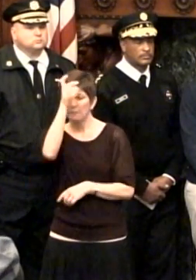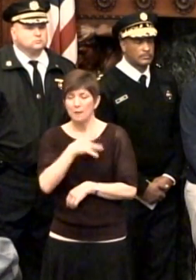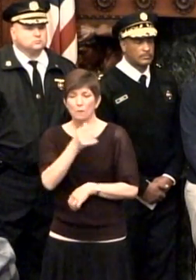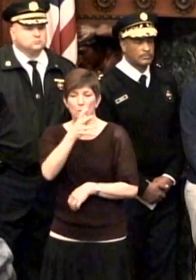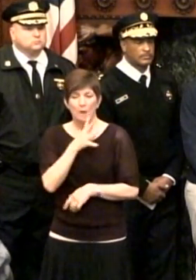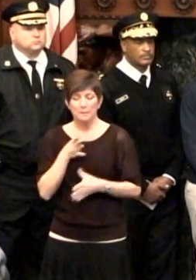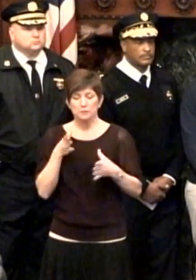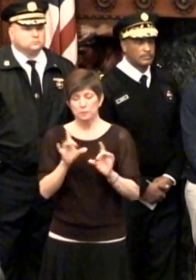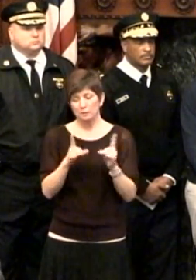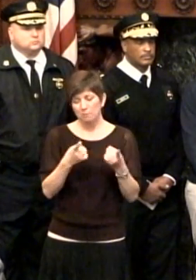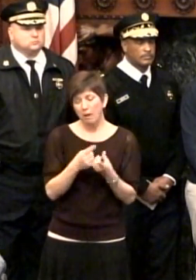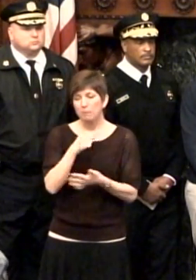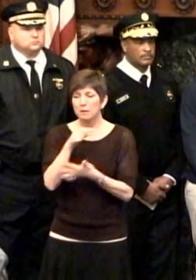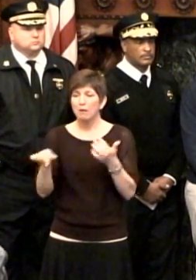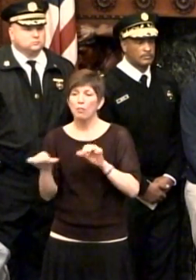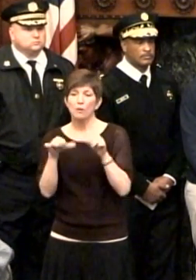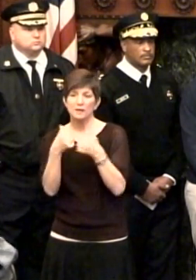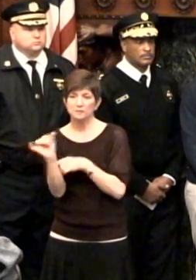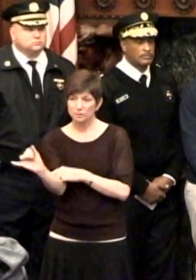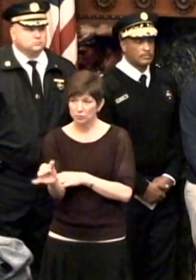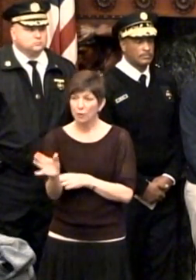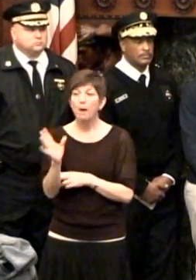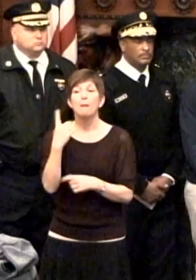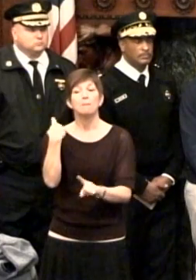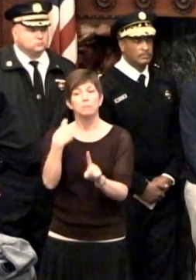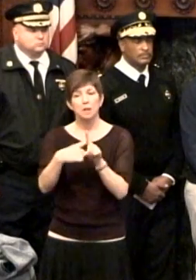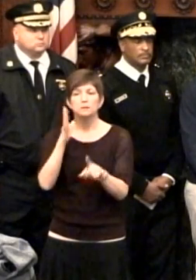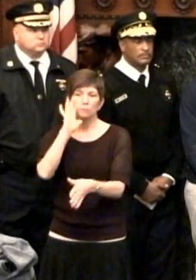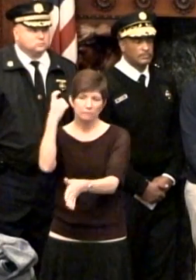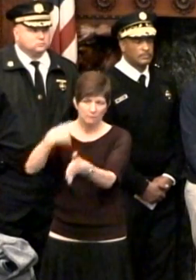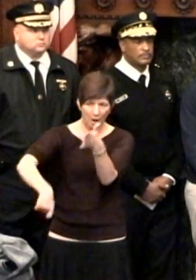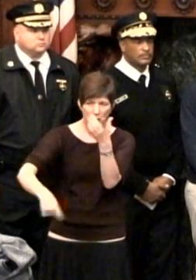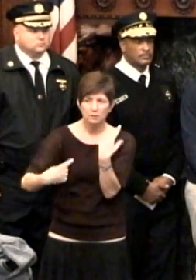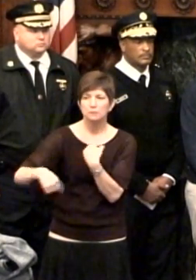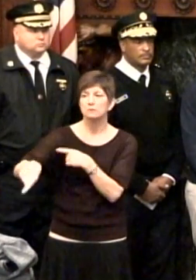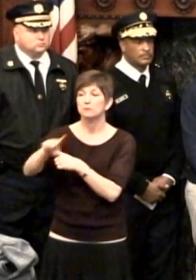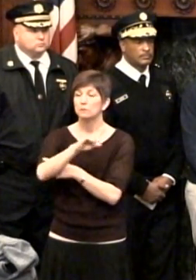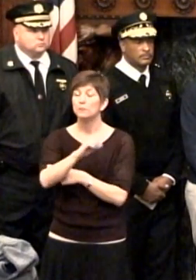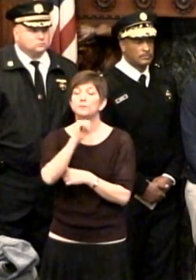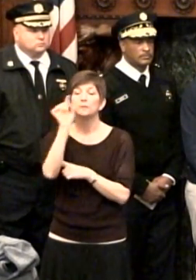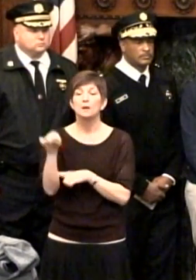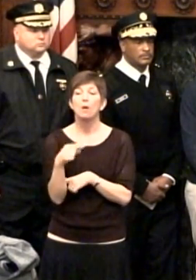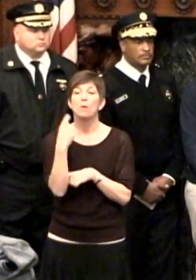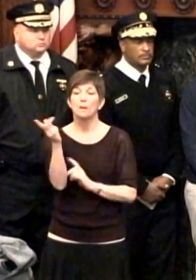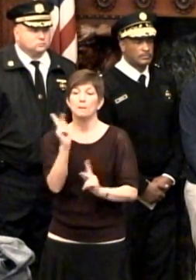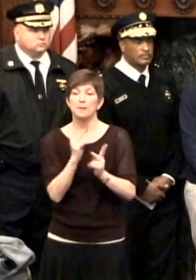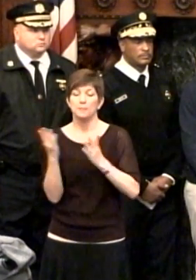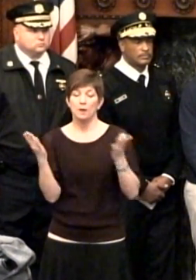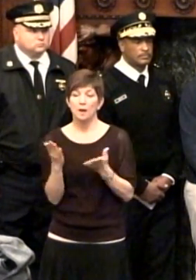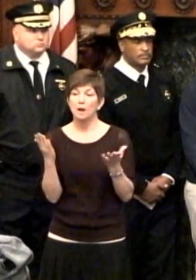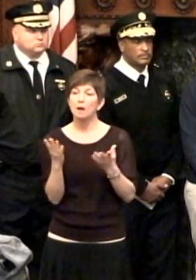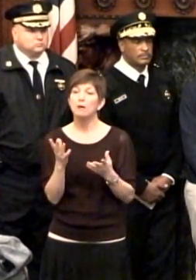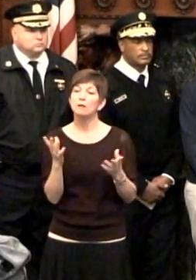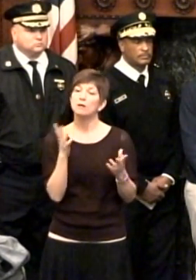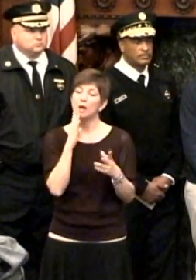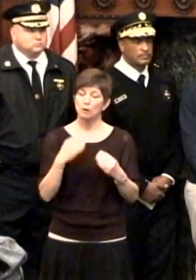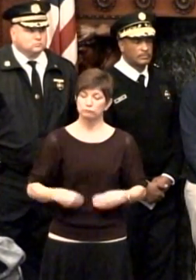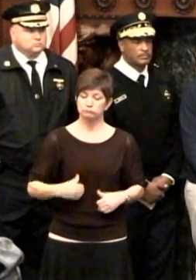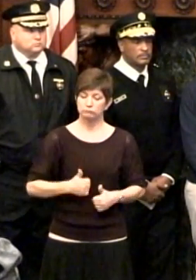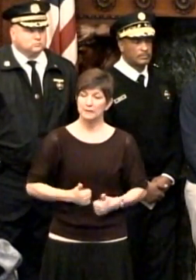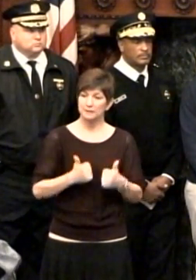Department and many other agencies do. And you will get fined. That goes for not only folks in residential areas, but also